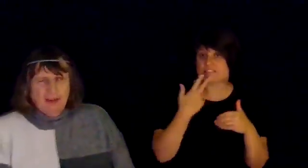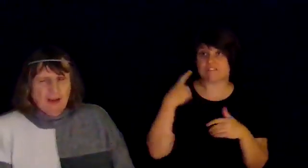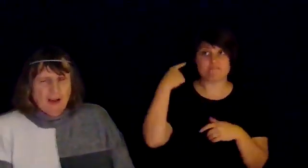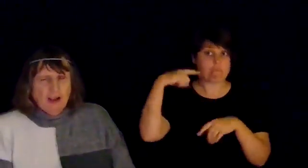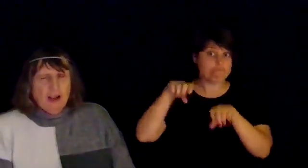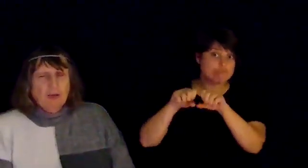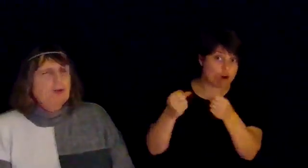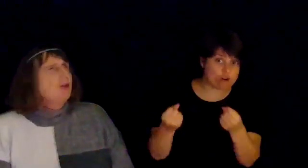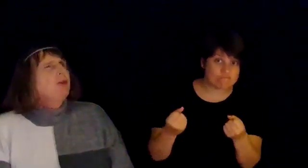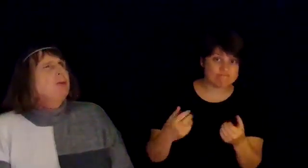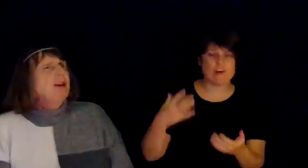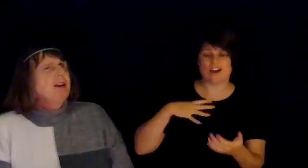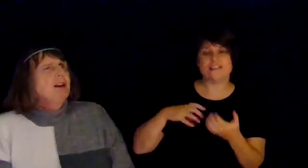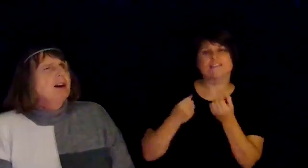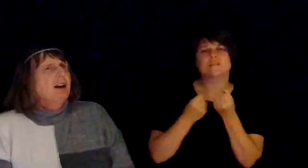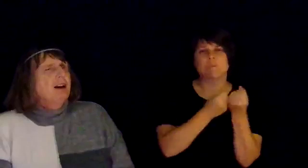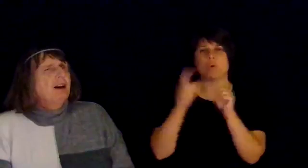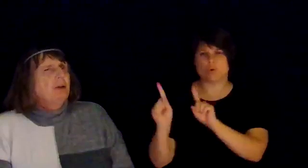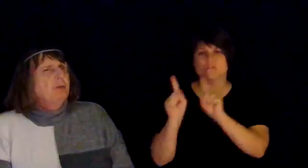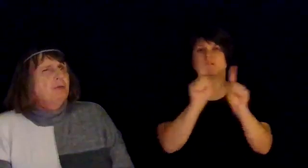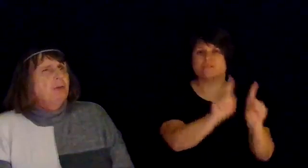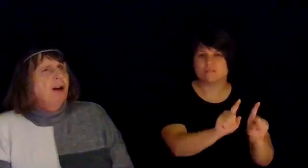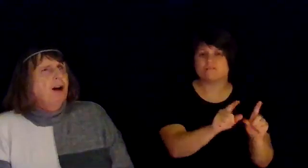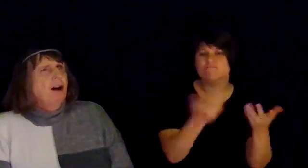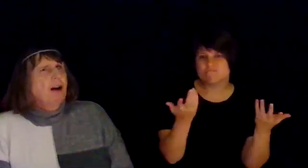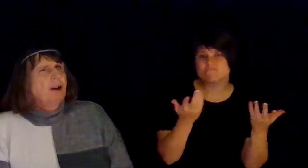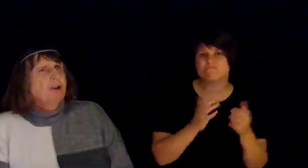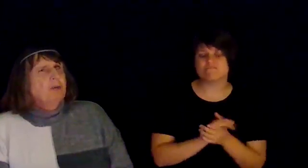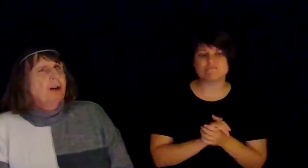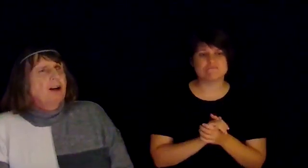that. But also for me, I